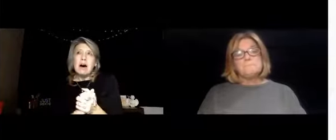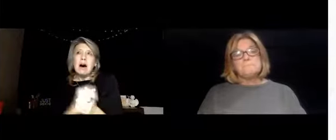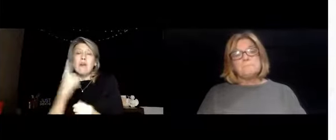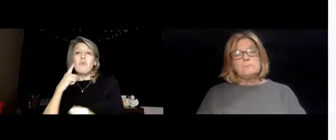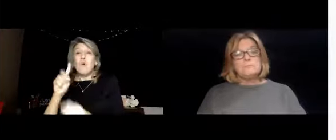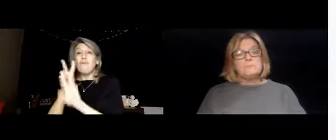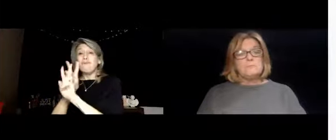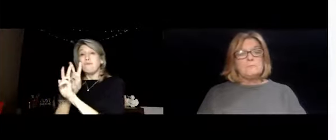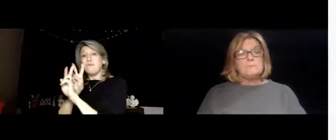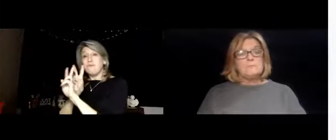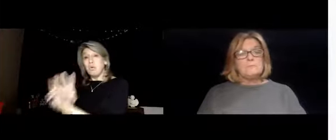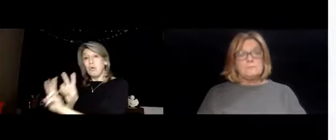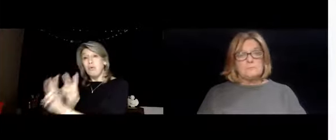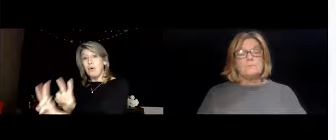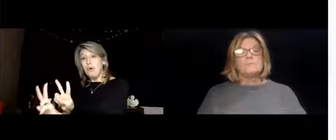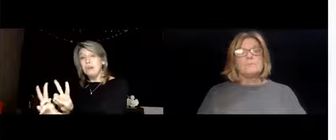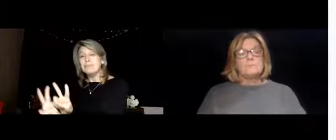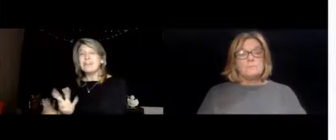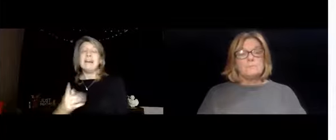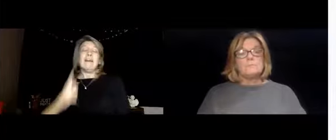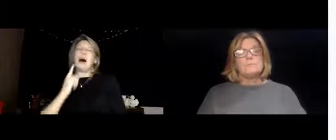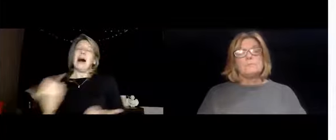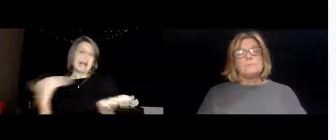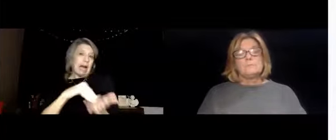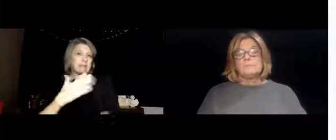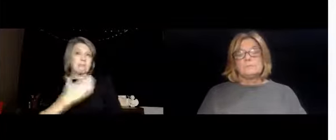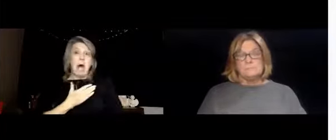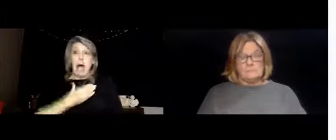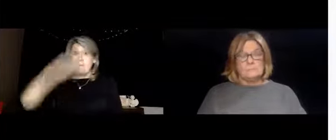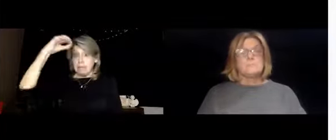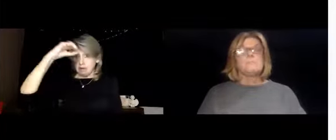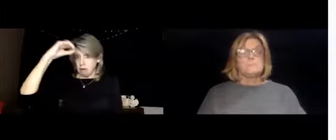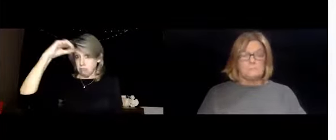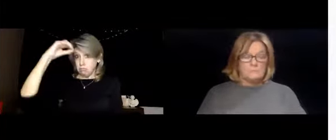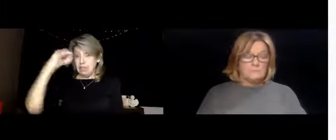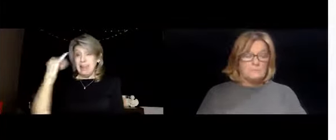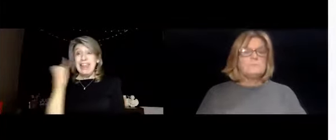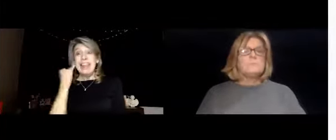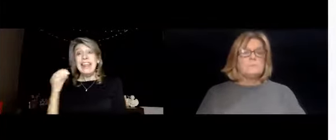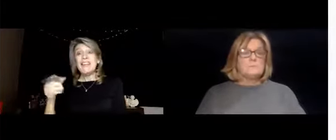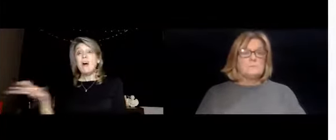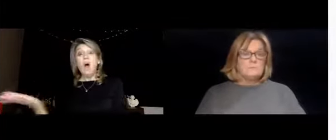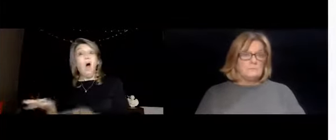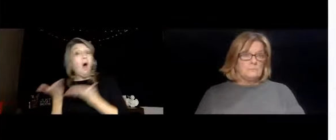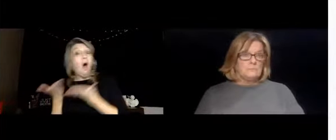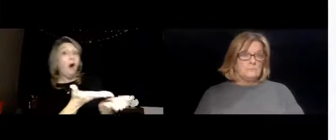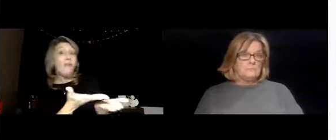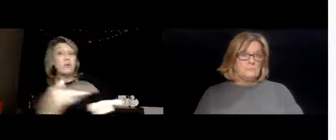know. As far as funerals go, again, this is just my